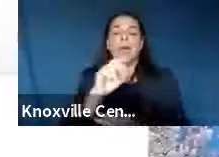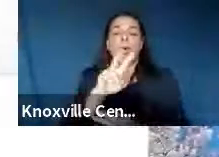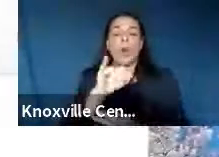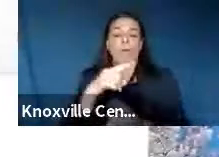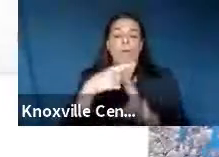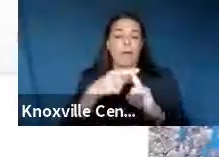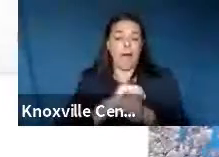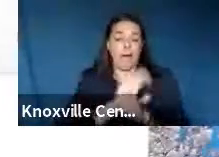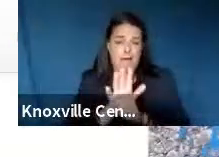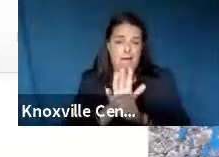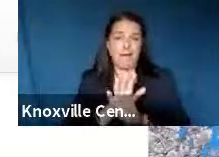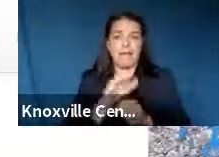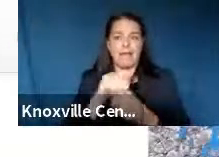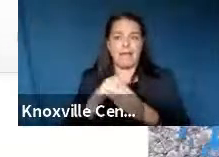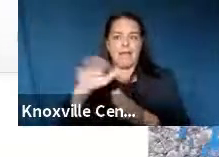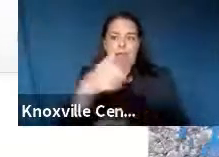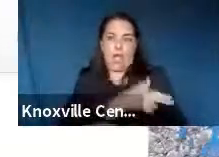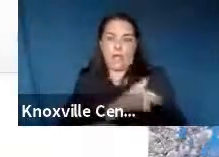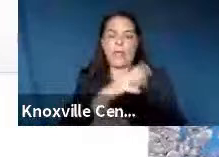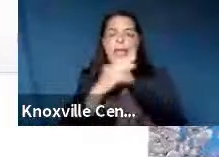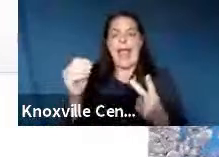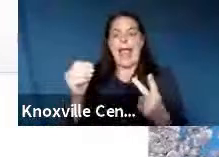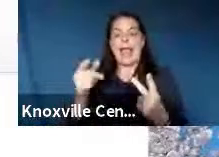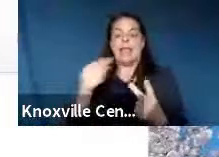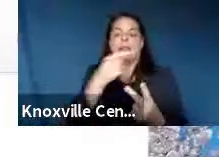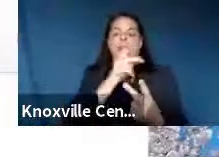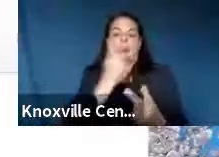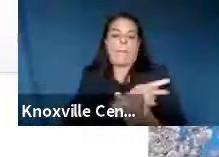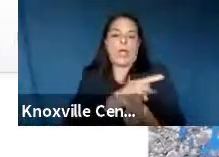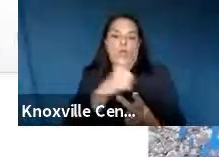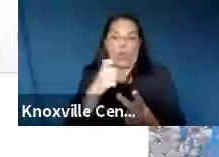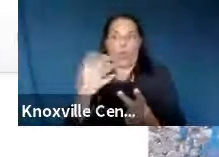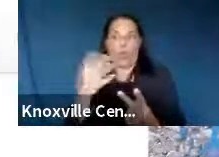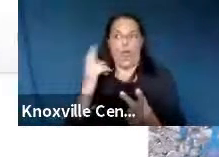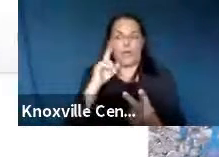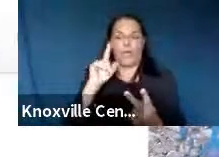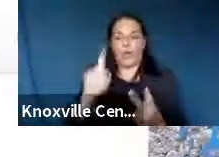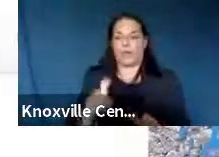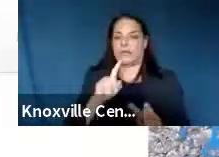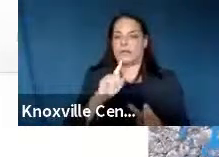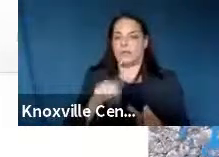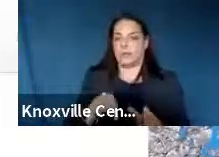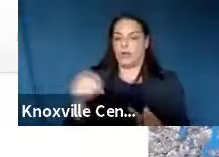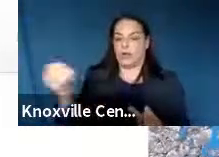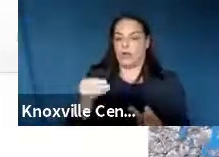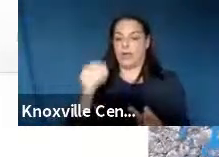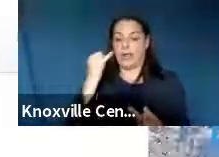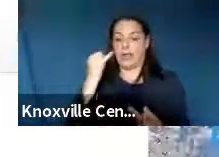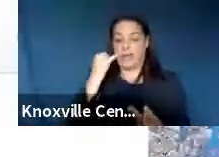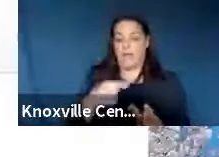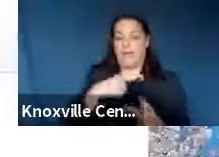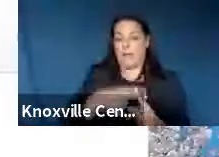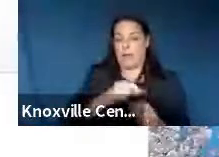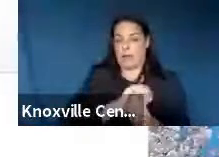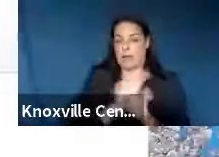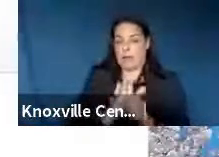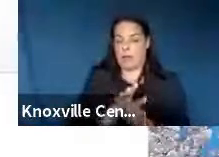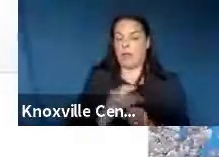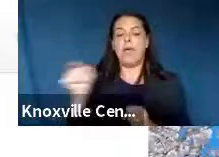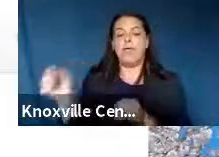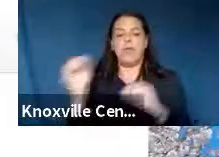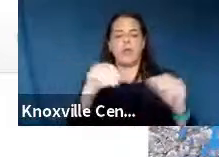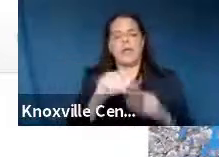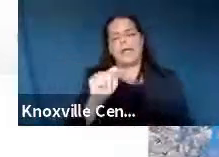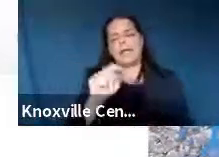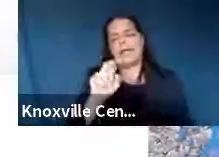and the patients with pending test results in the hospital. These data are gathered from the information hospitals put into the Tennessee Healthcare Resource